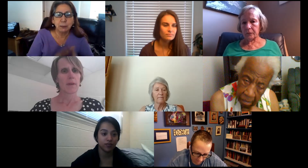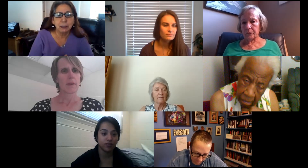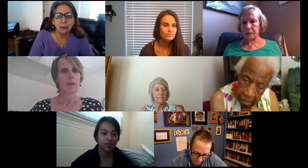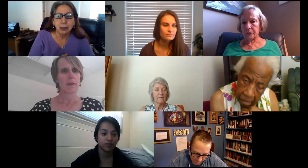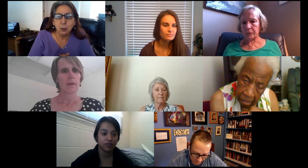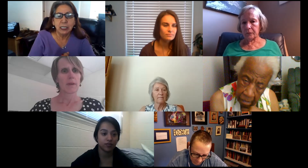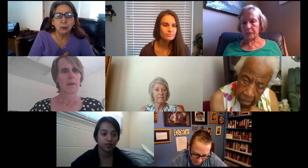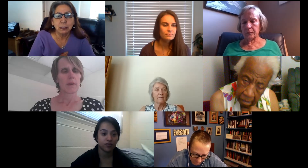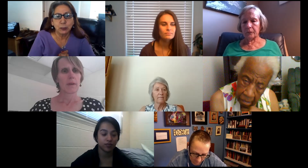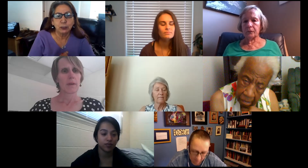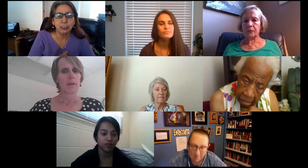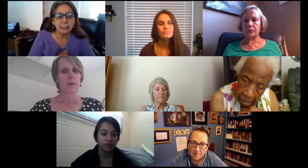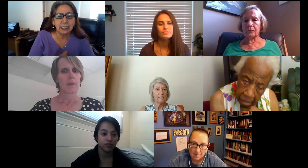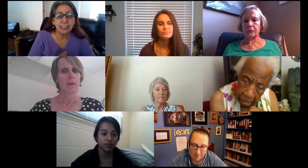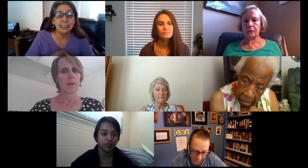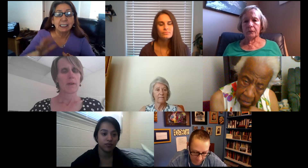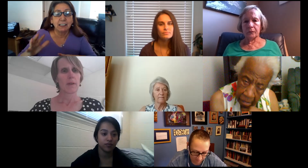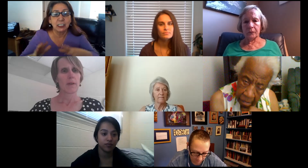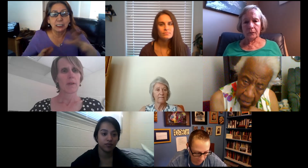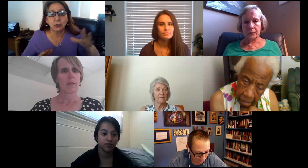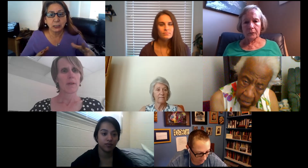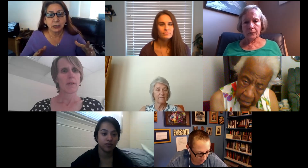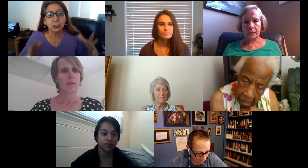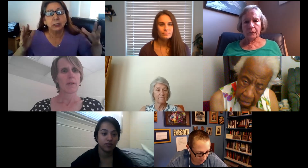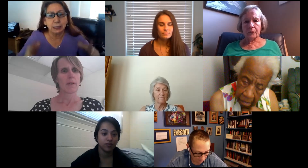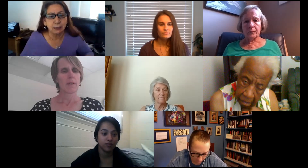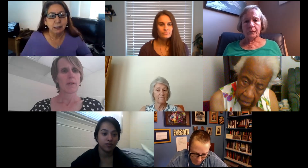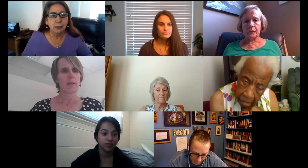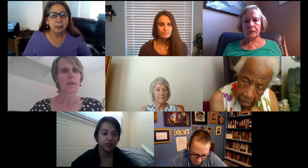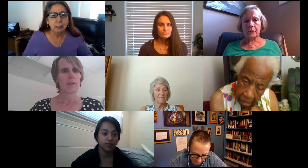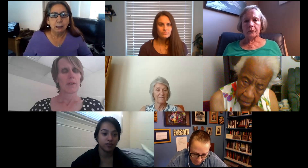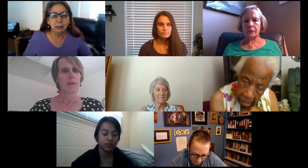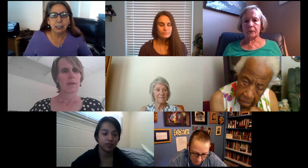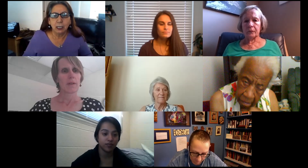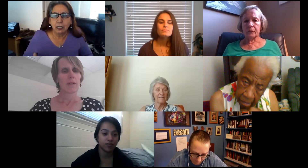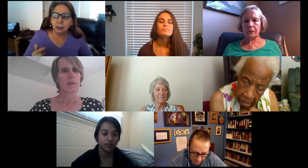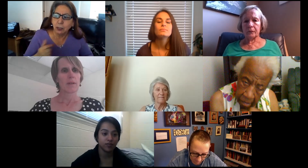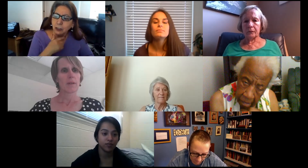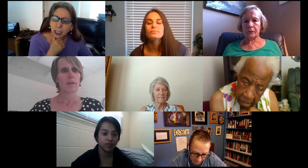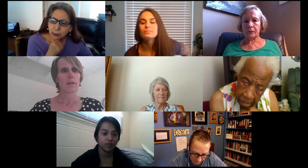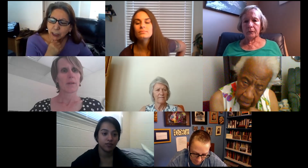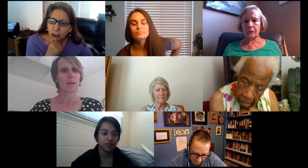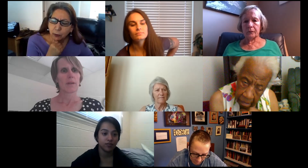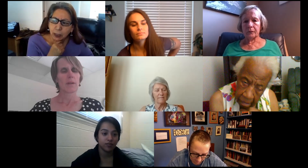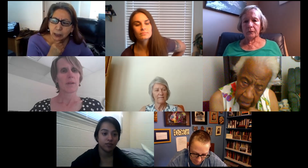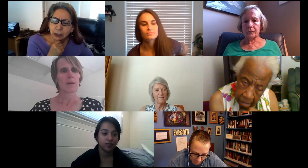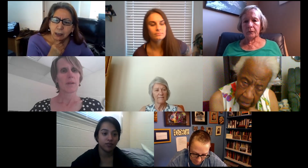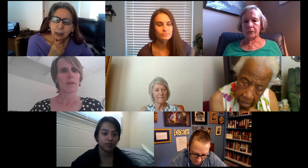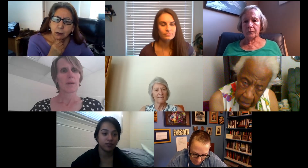husband, when he was first learning sign, he did a lot of gestures, still does. And I asked my daughter once,